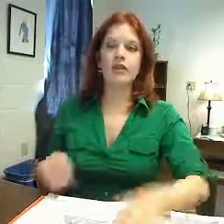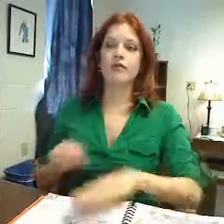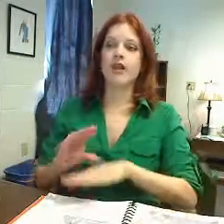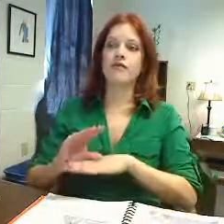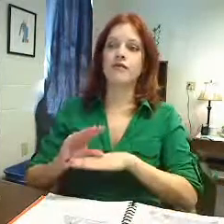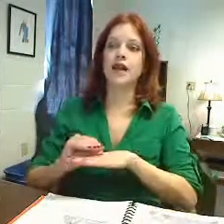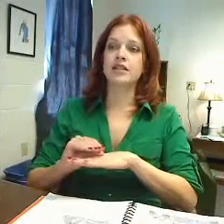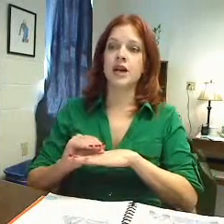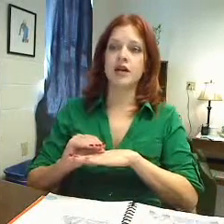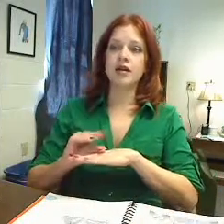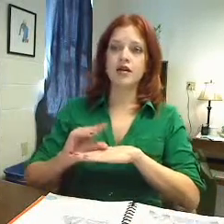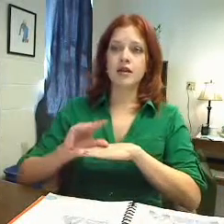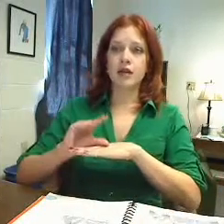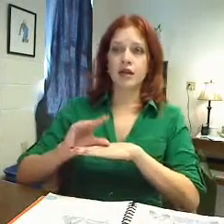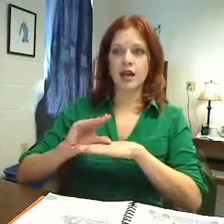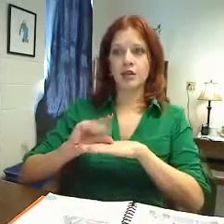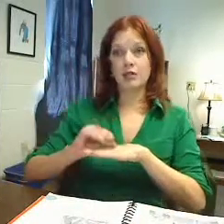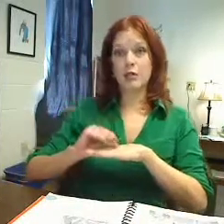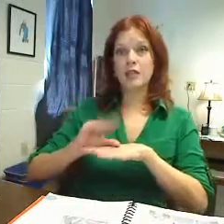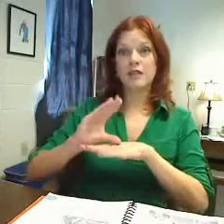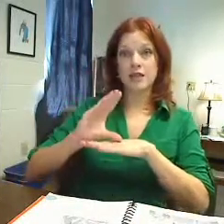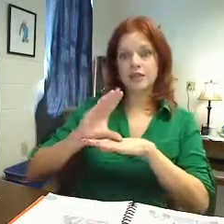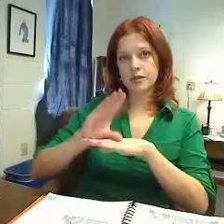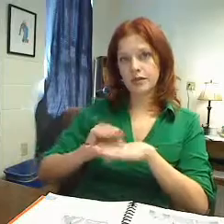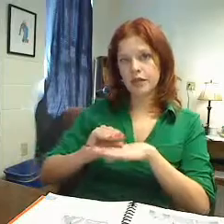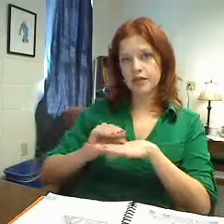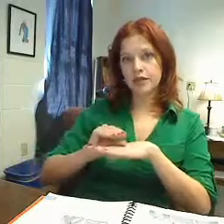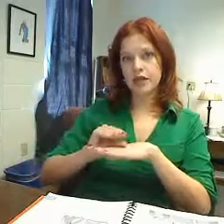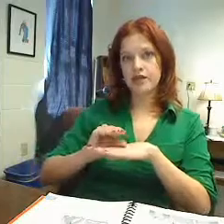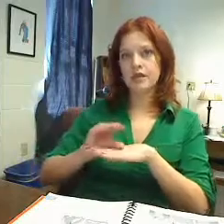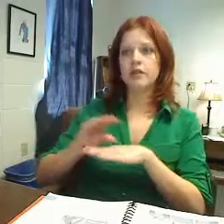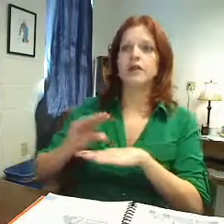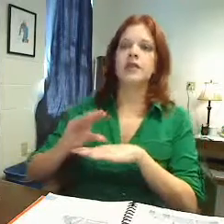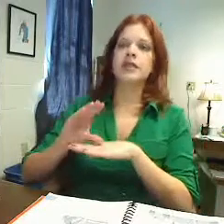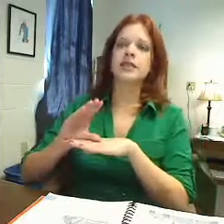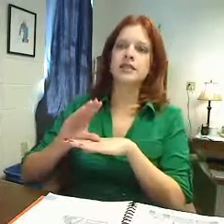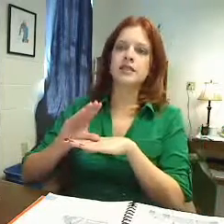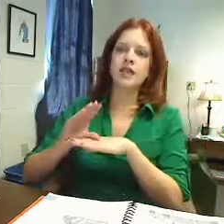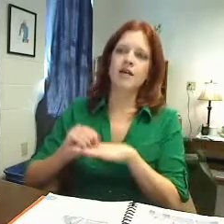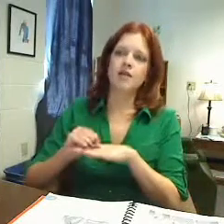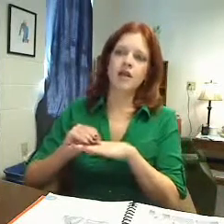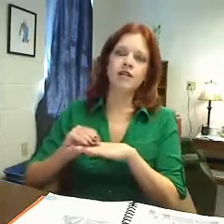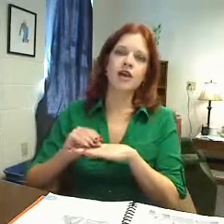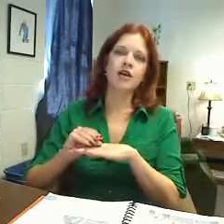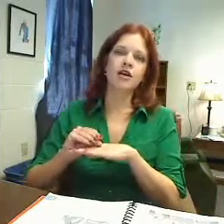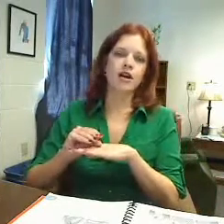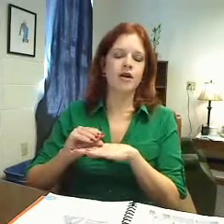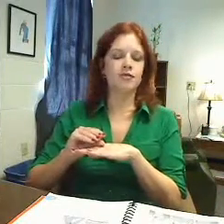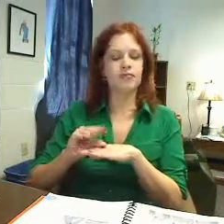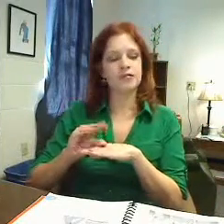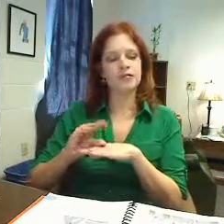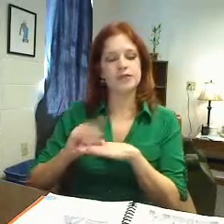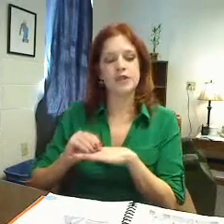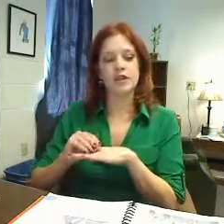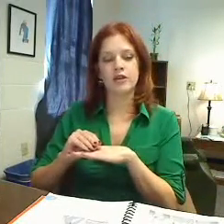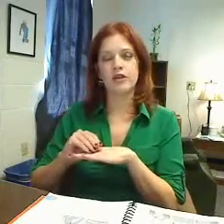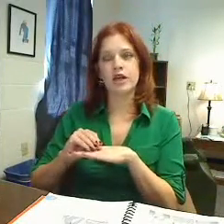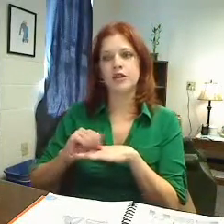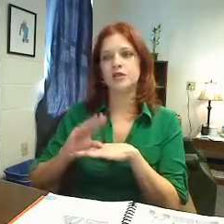If you have a flat tire, kind of remember the sign for deplete from 11. This is to have a flat tire. So like your tire